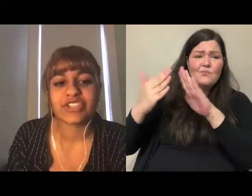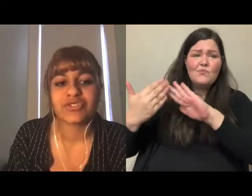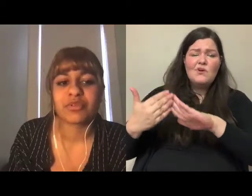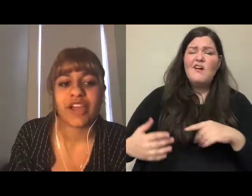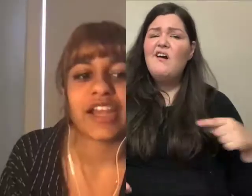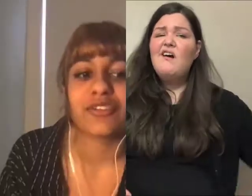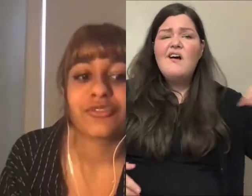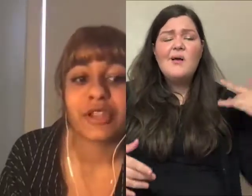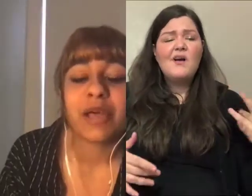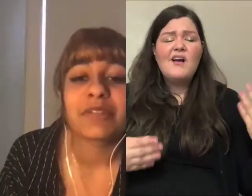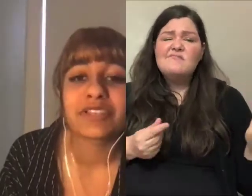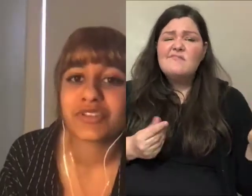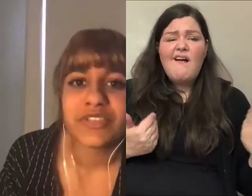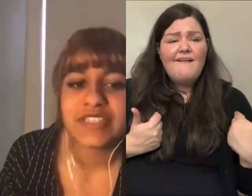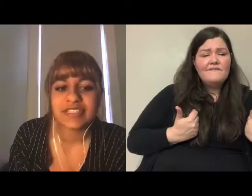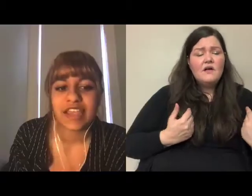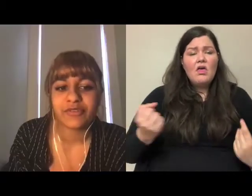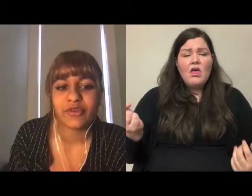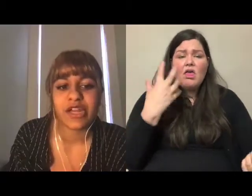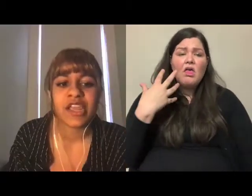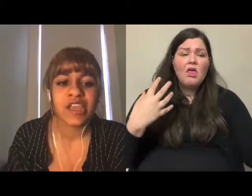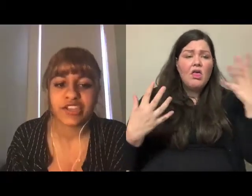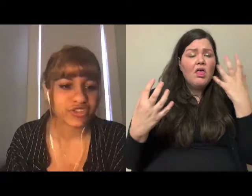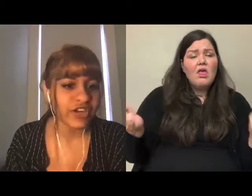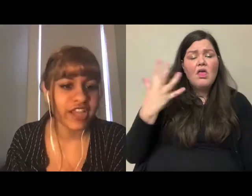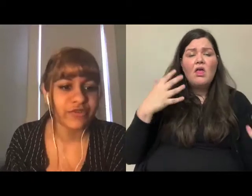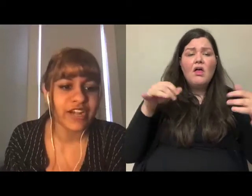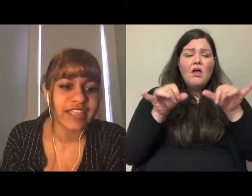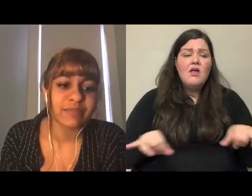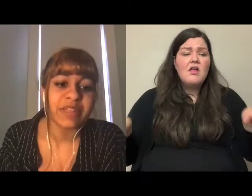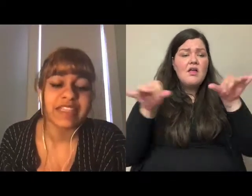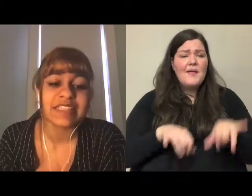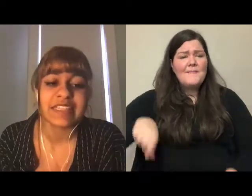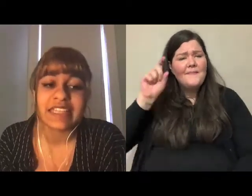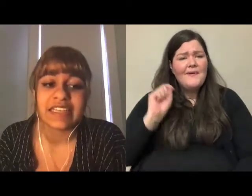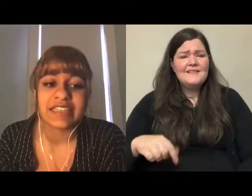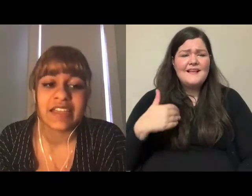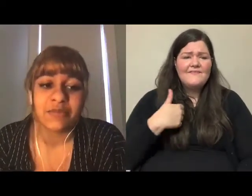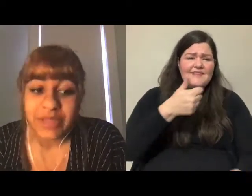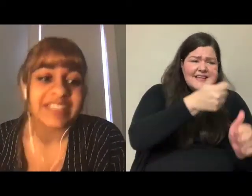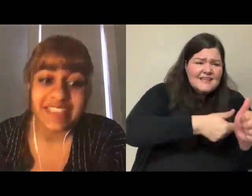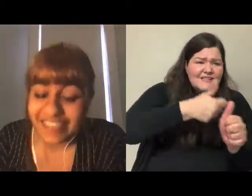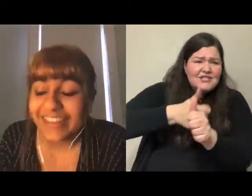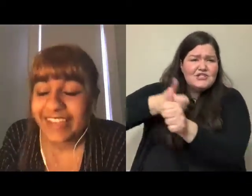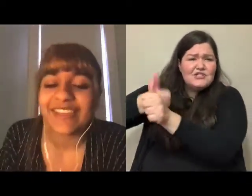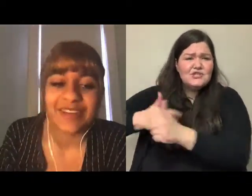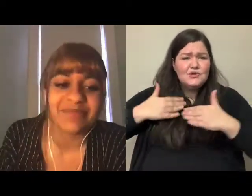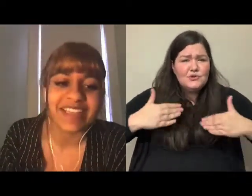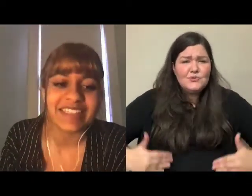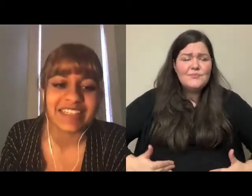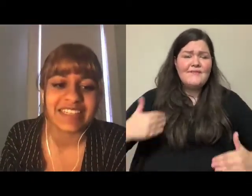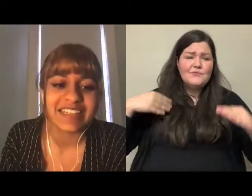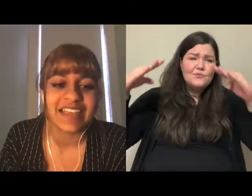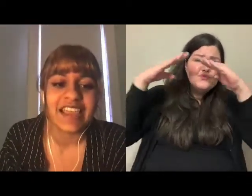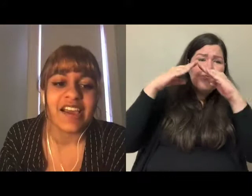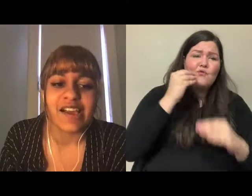relation to providing free public services to everyone, ensuring everyone has a place to eat, place to live, and a place